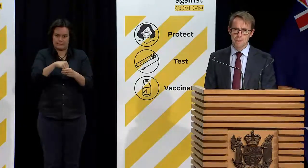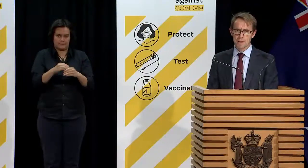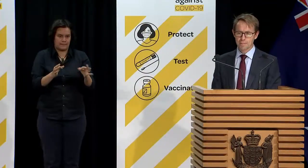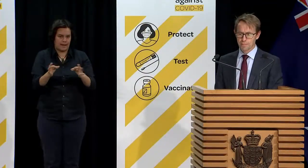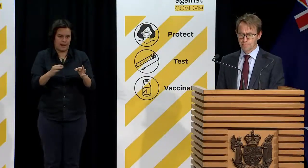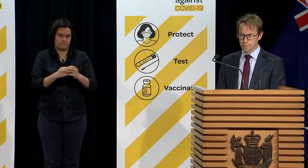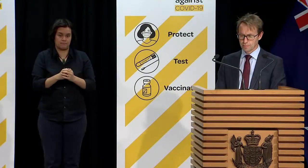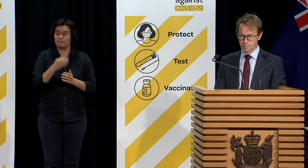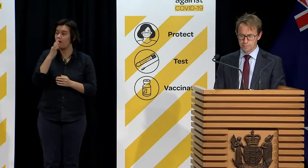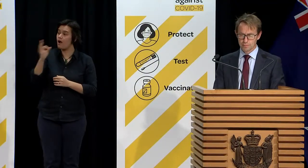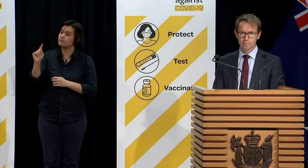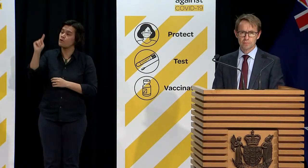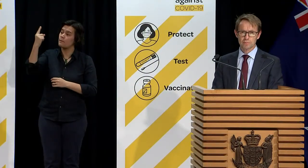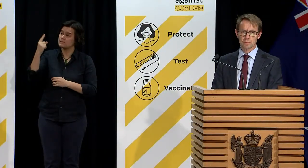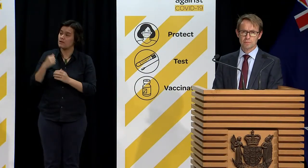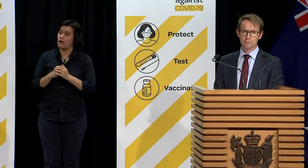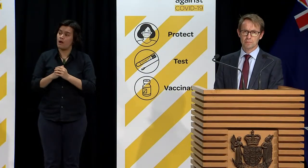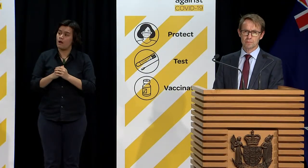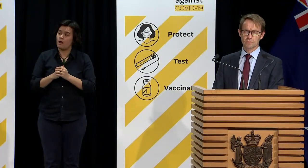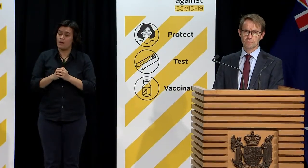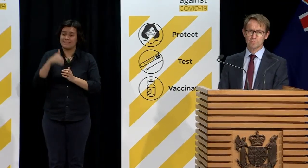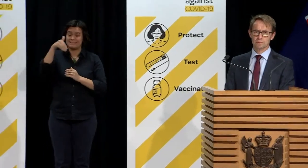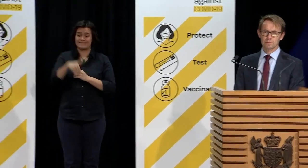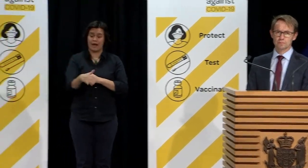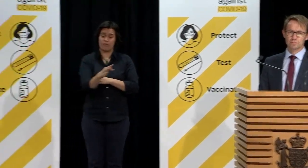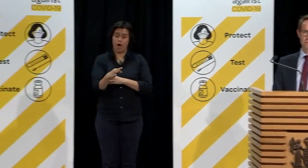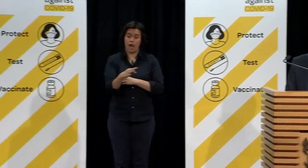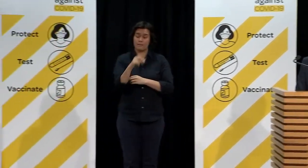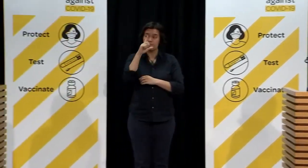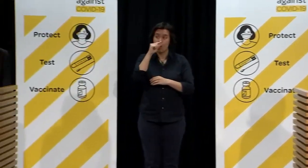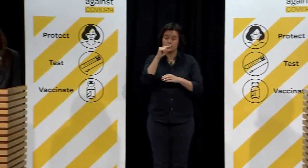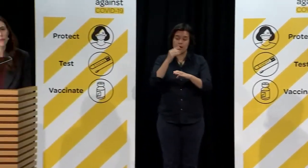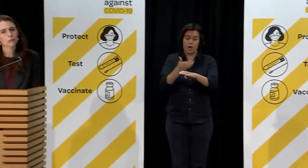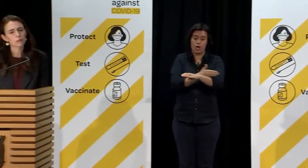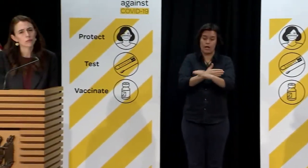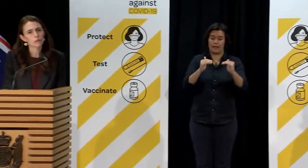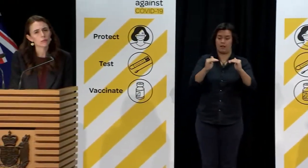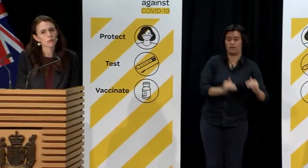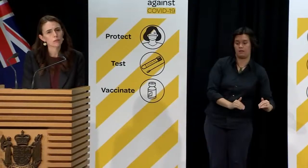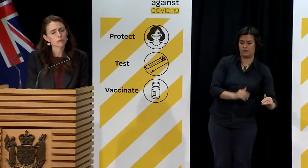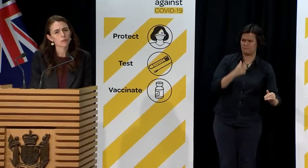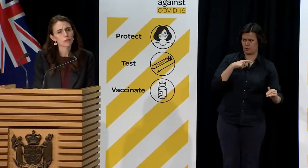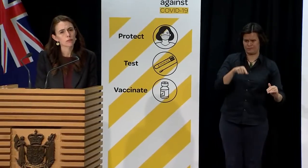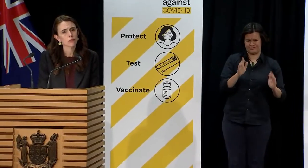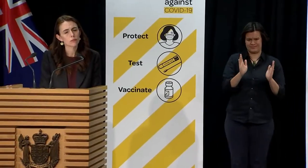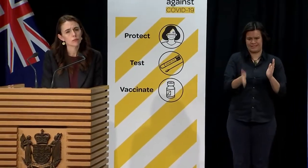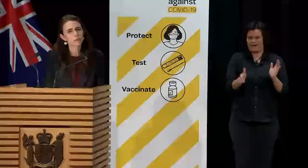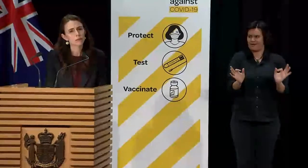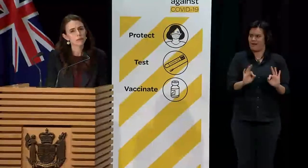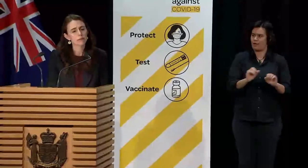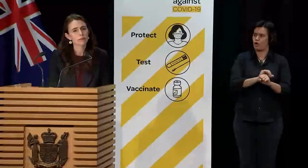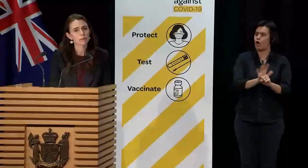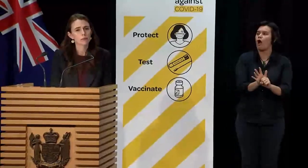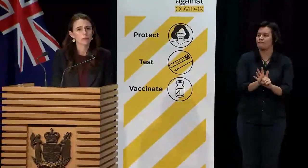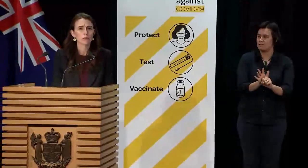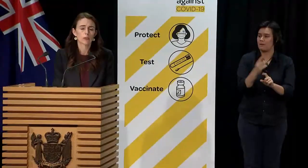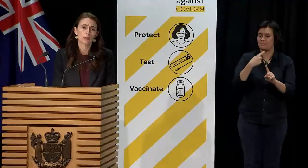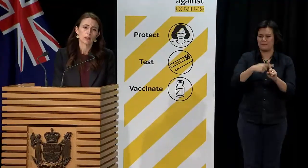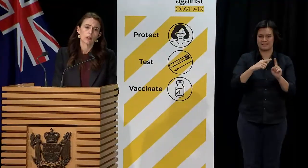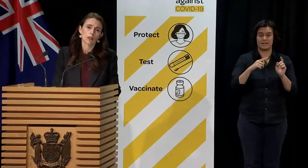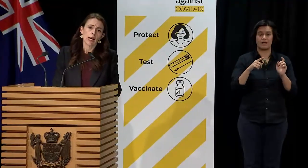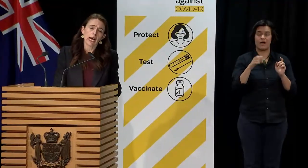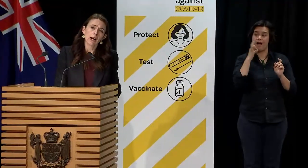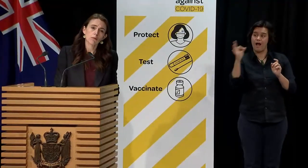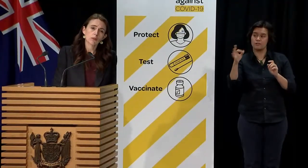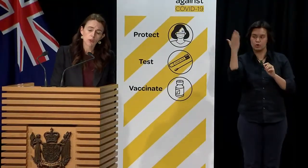could there be an earlier alert level shift to the South Island considering they're still COVID free and separately what changes have been made to the CEA